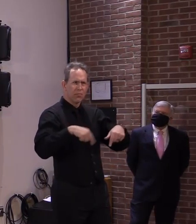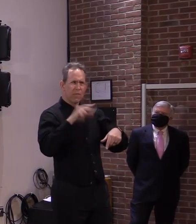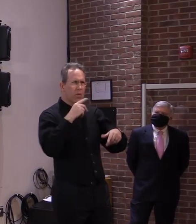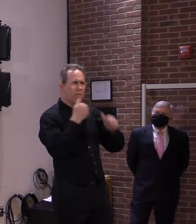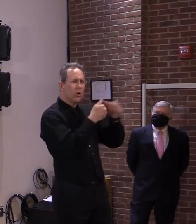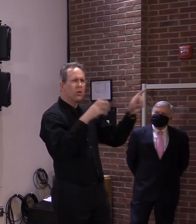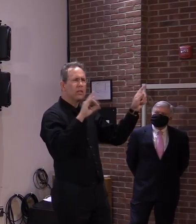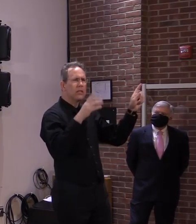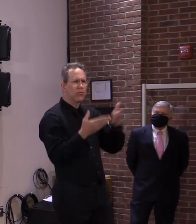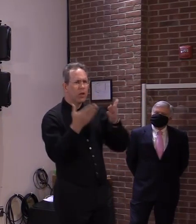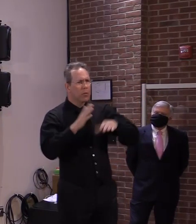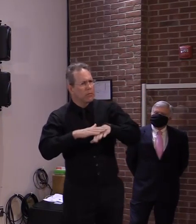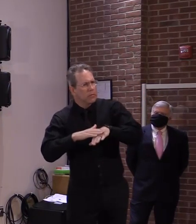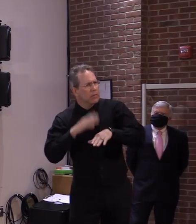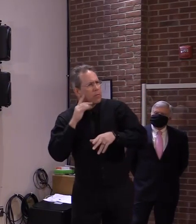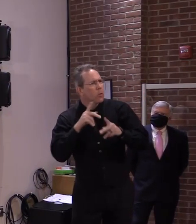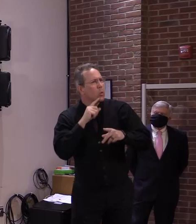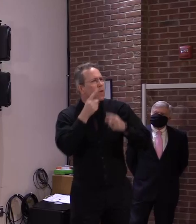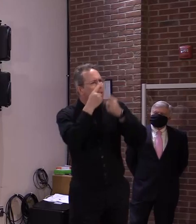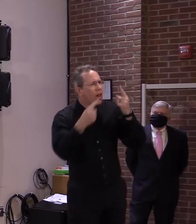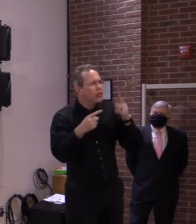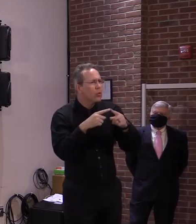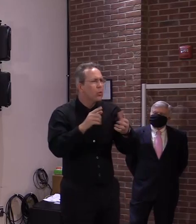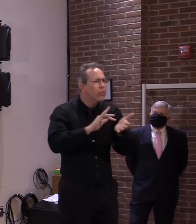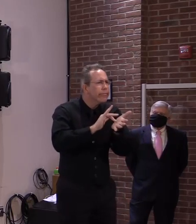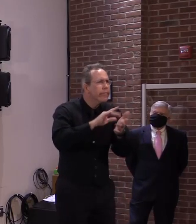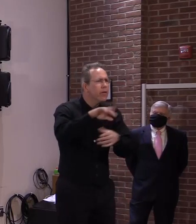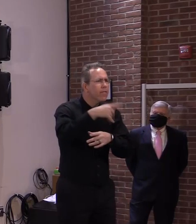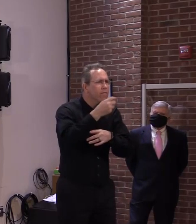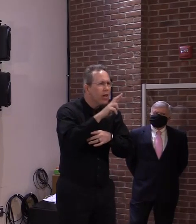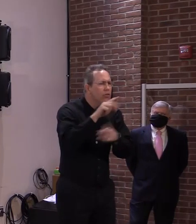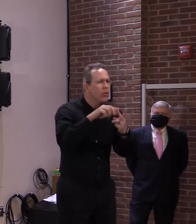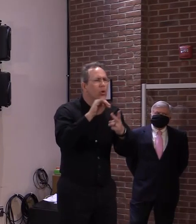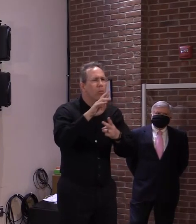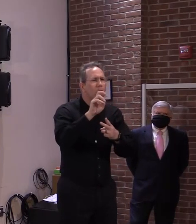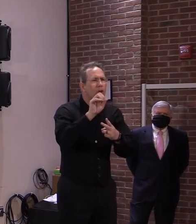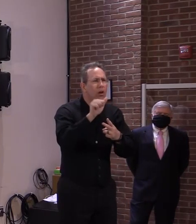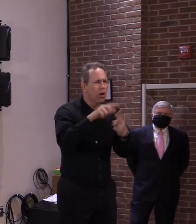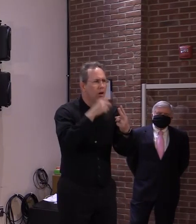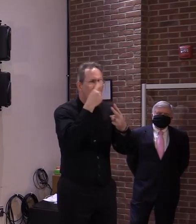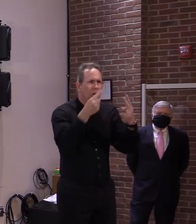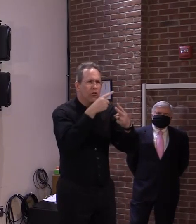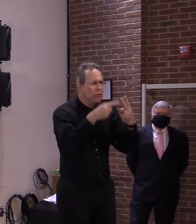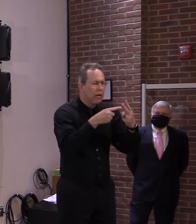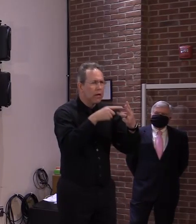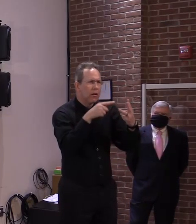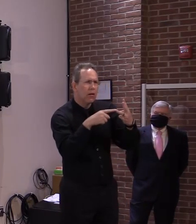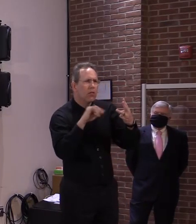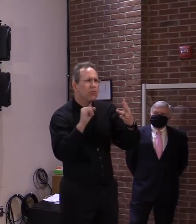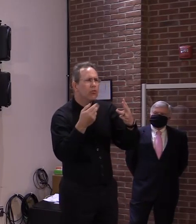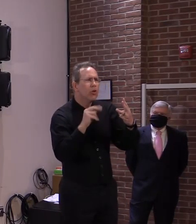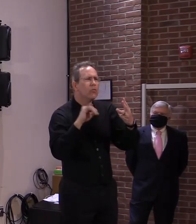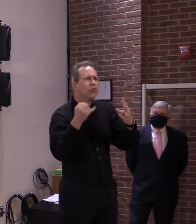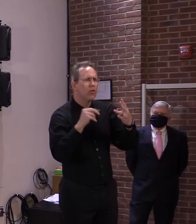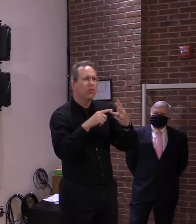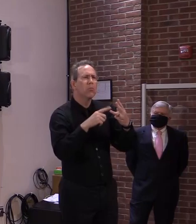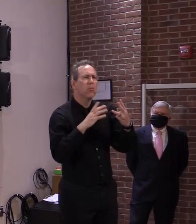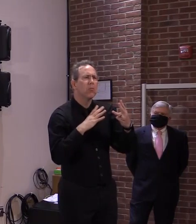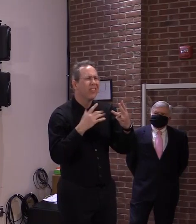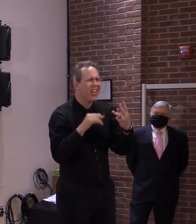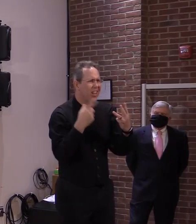vaccine. This woman said she could not get the J&J shot because she'd had a Moderna shot, had a bad reaction to